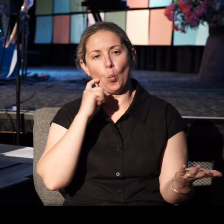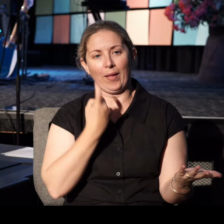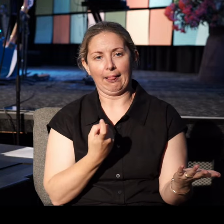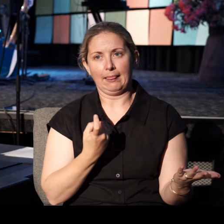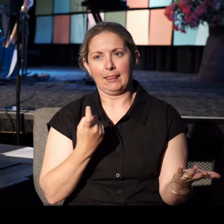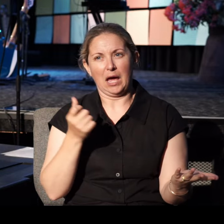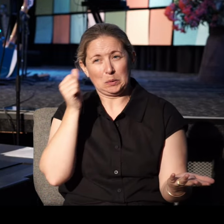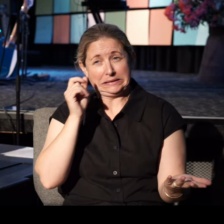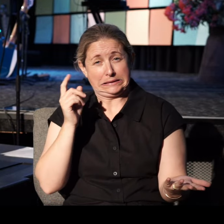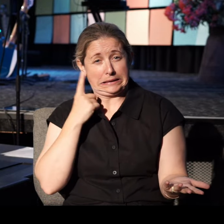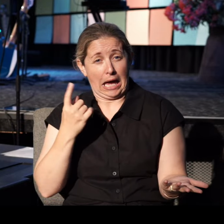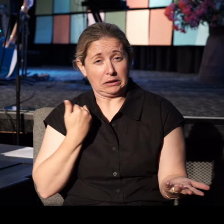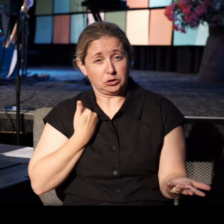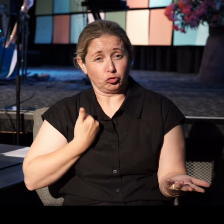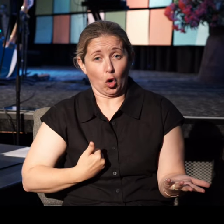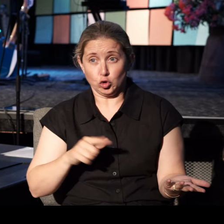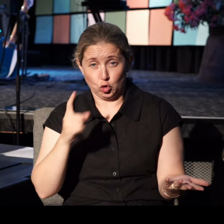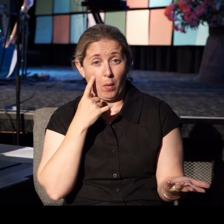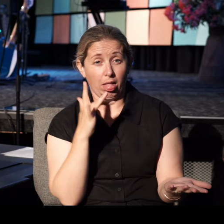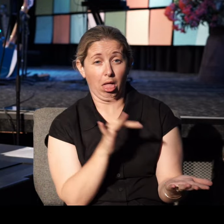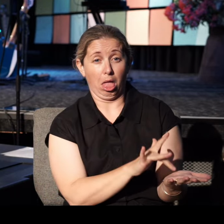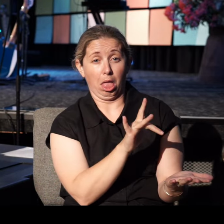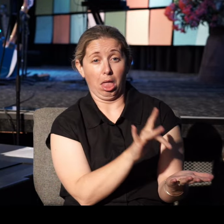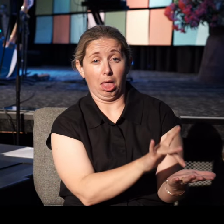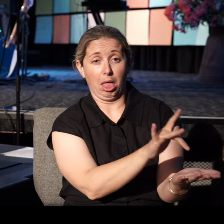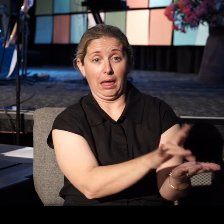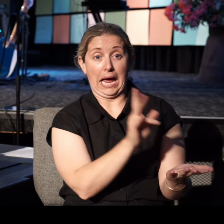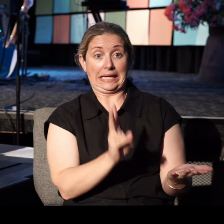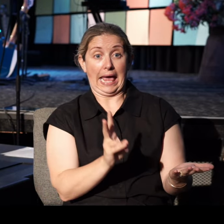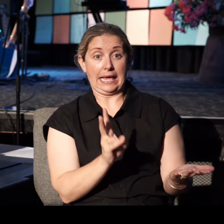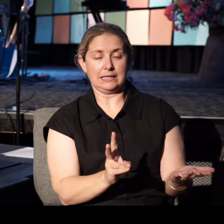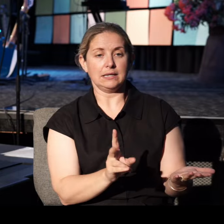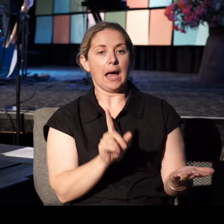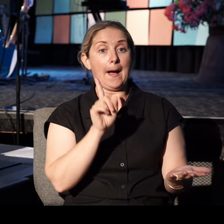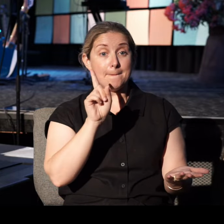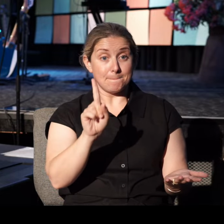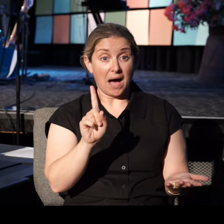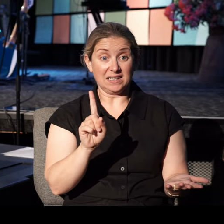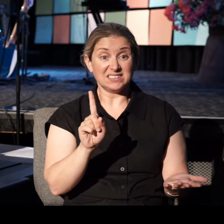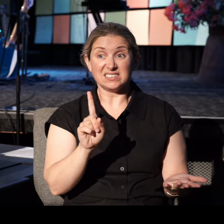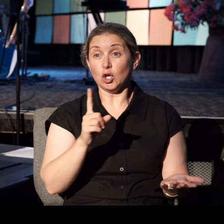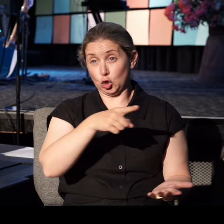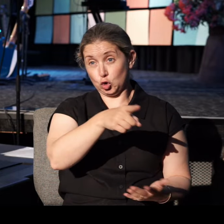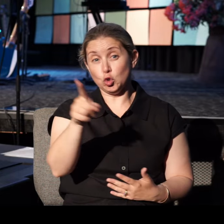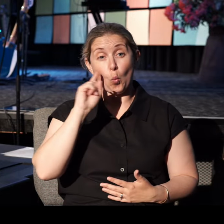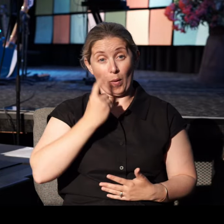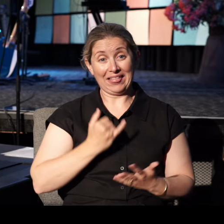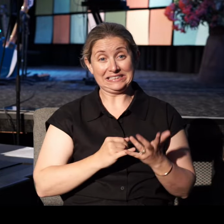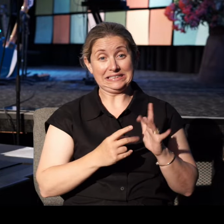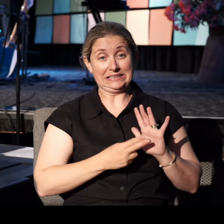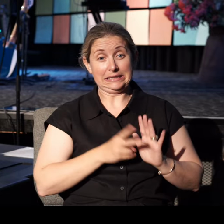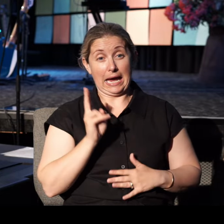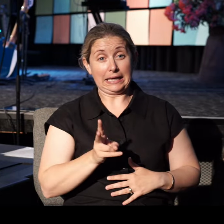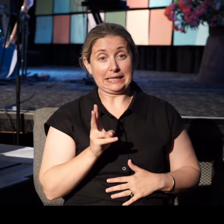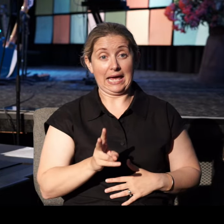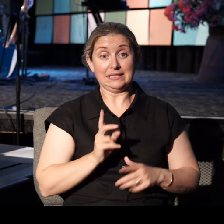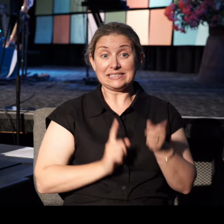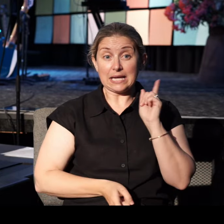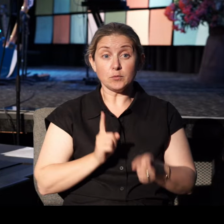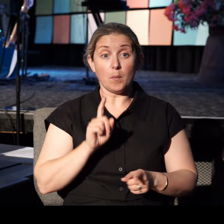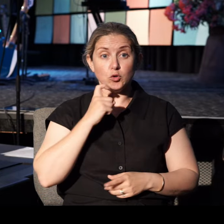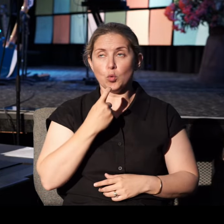But we still toy with independence and living life our own way and not wanting to listen to God and wanting to actually do what we think's best. And I know